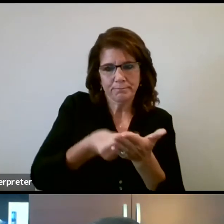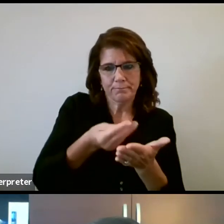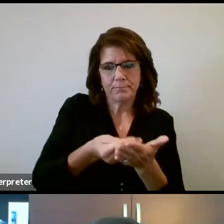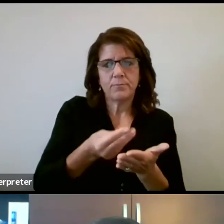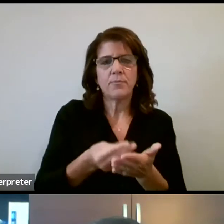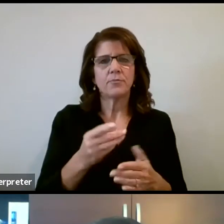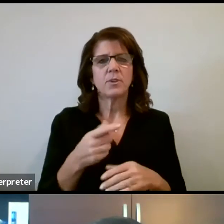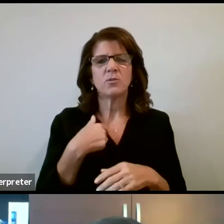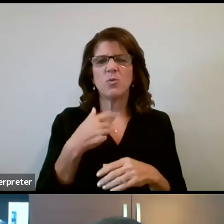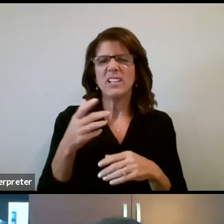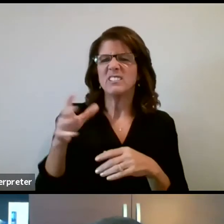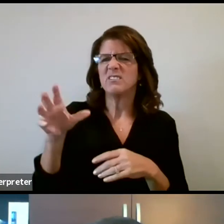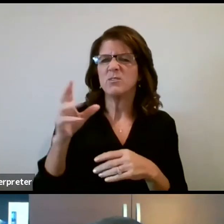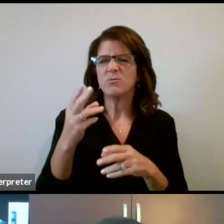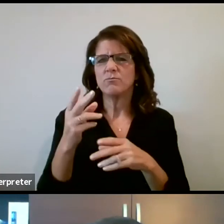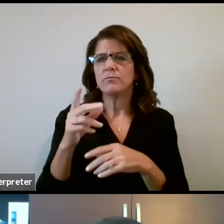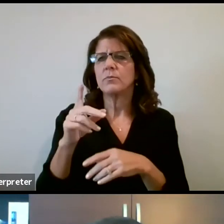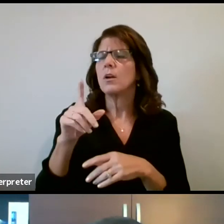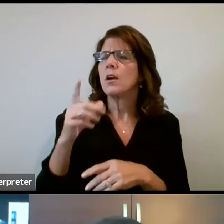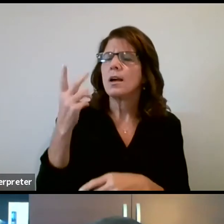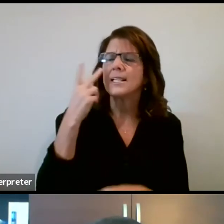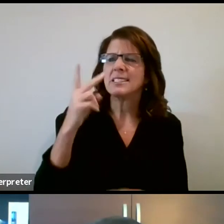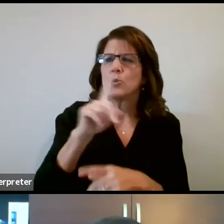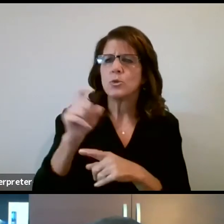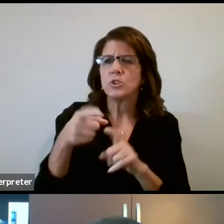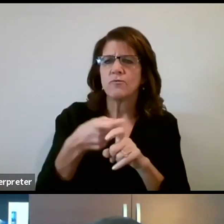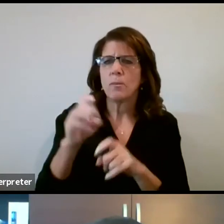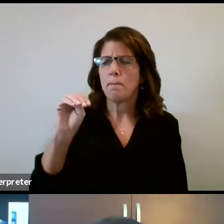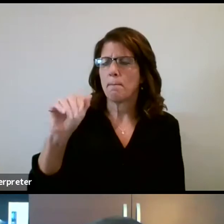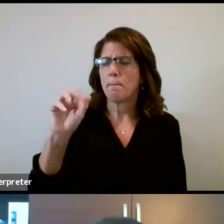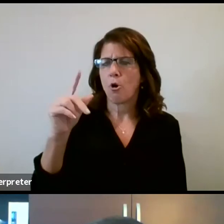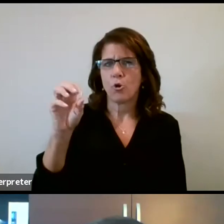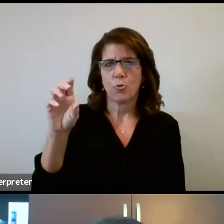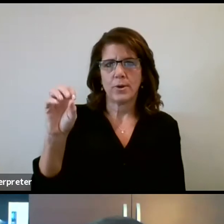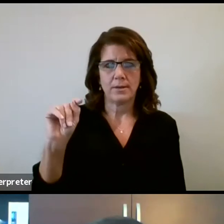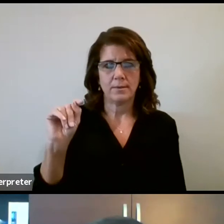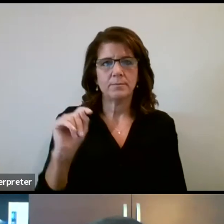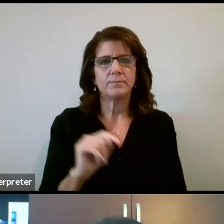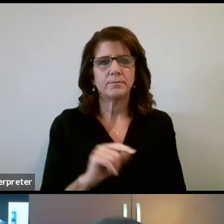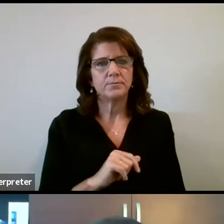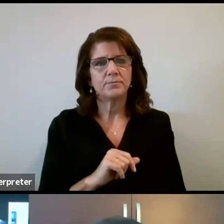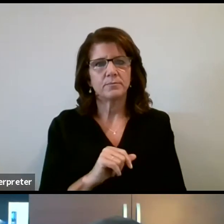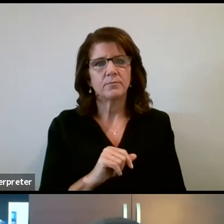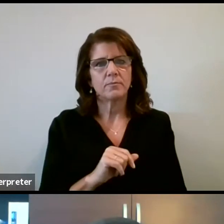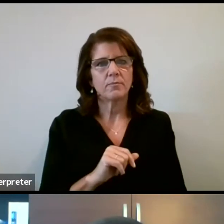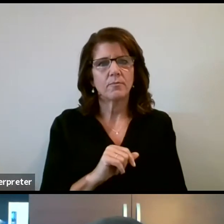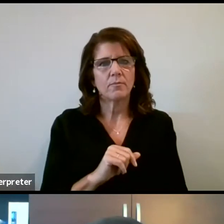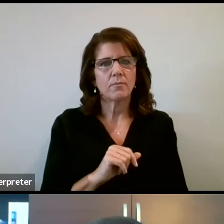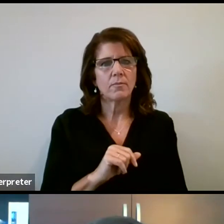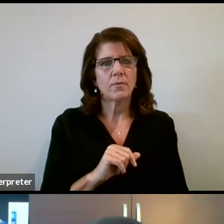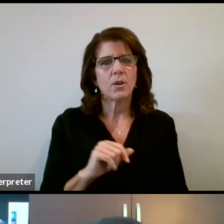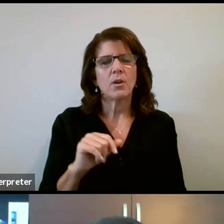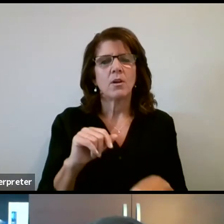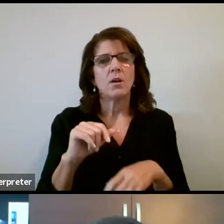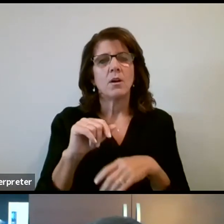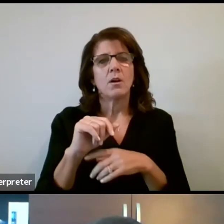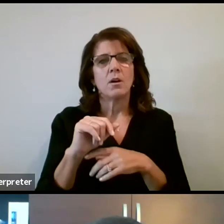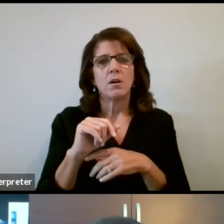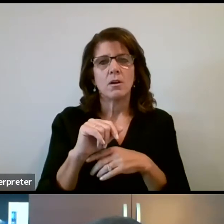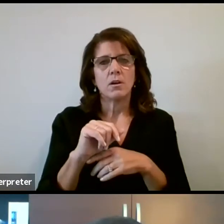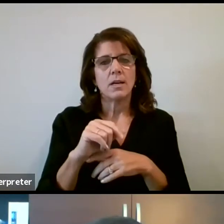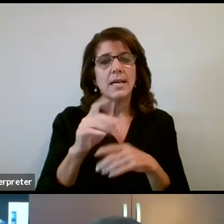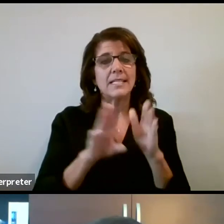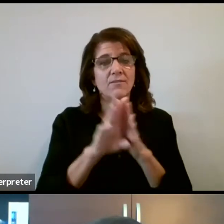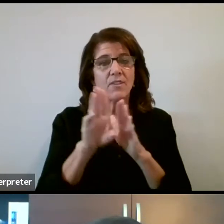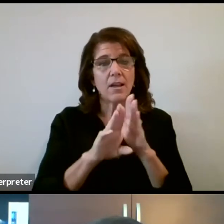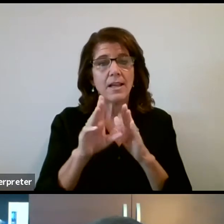couple of these now. One from Margaret. Actually, let's start with this one, and then we'll do both at the same time. Tenku has said, in